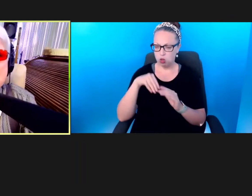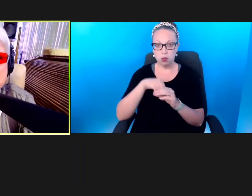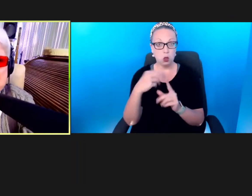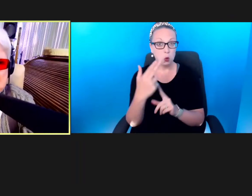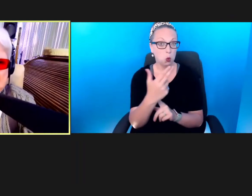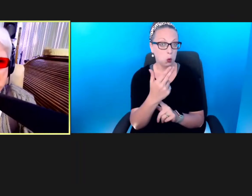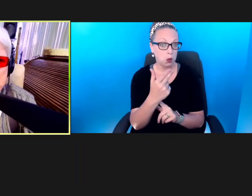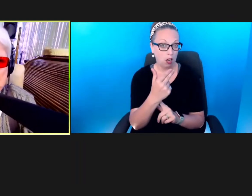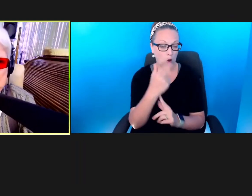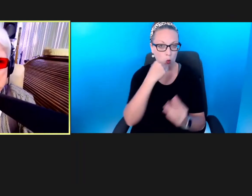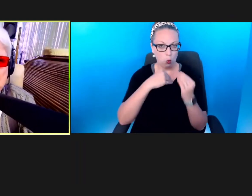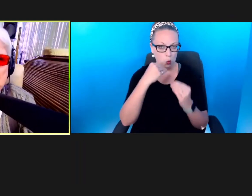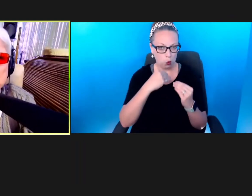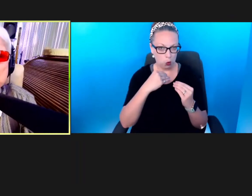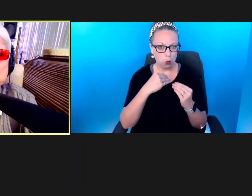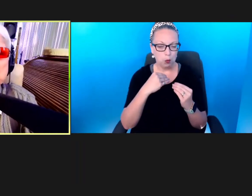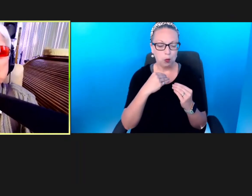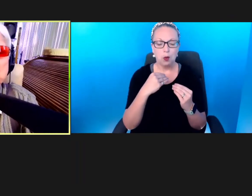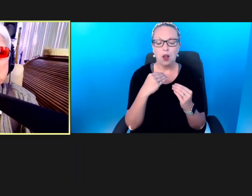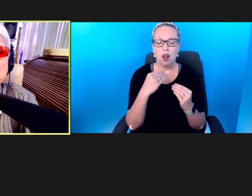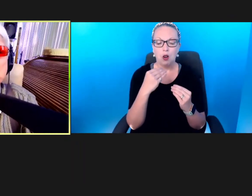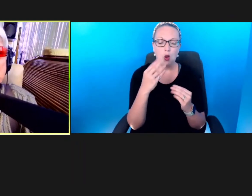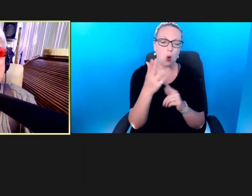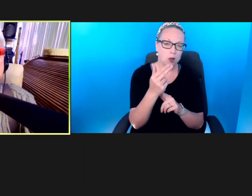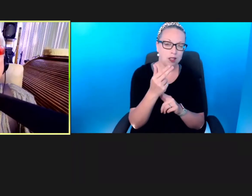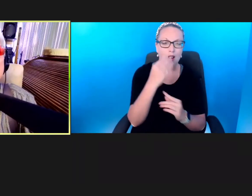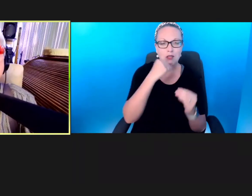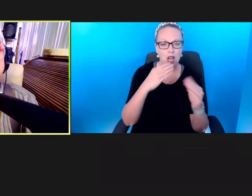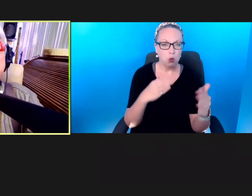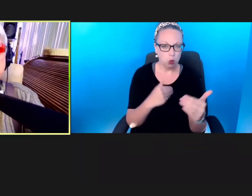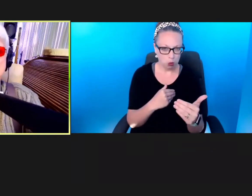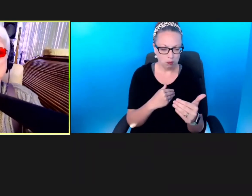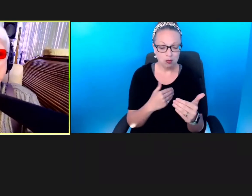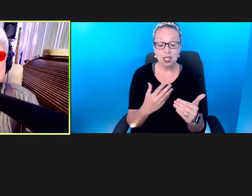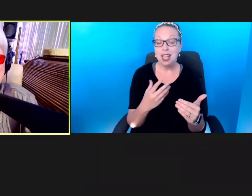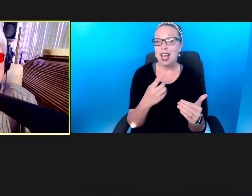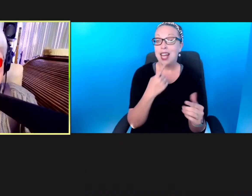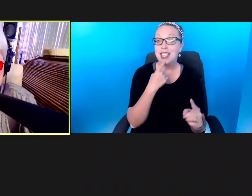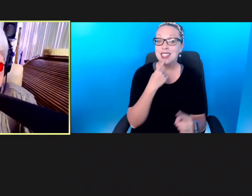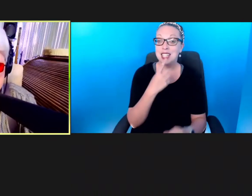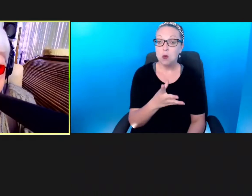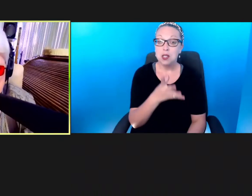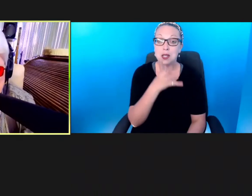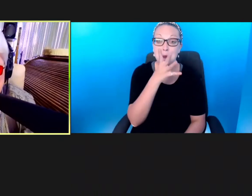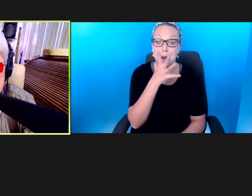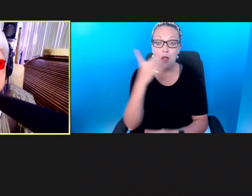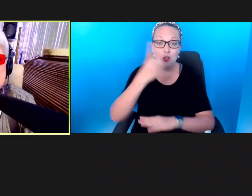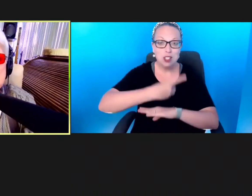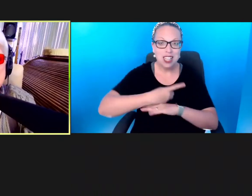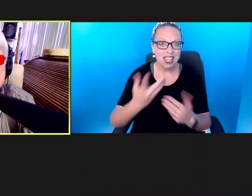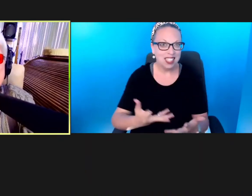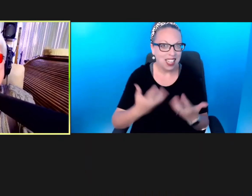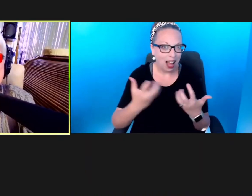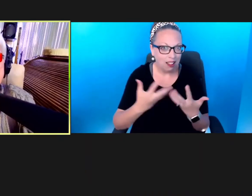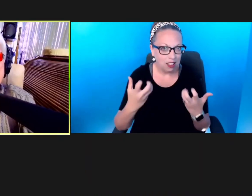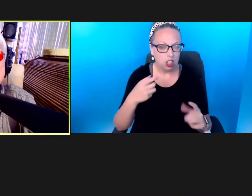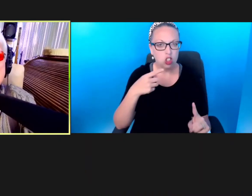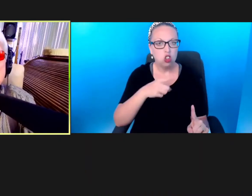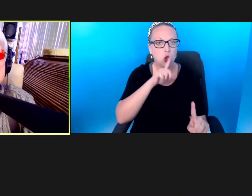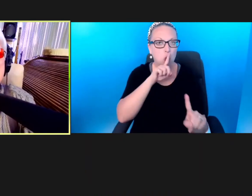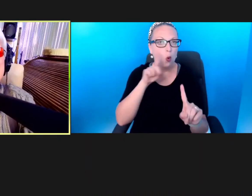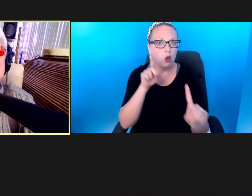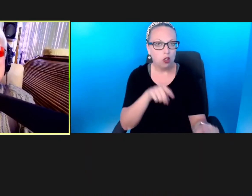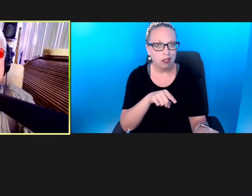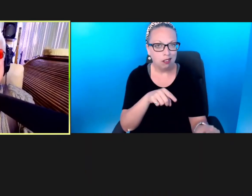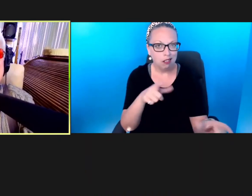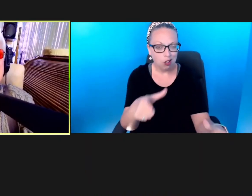Day salad on the menu, which she ordered, and when it arrived, she threw it on the floor in protest. So she